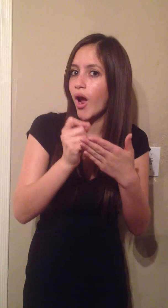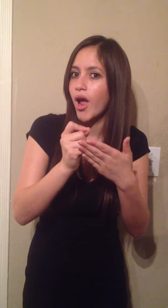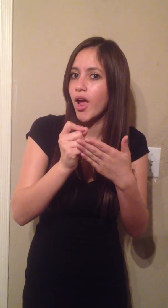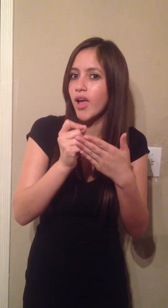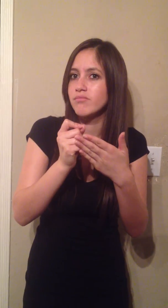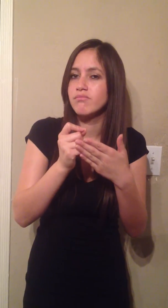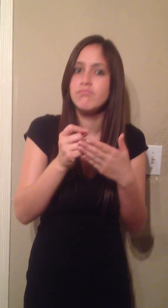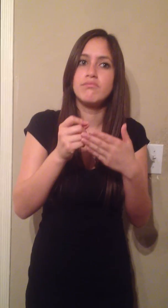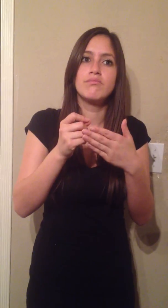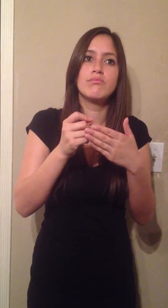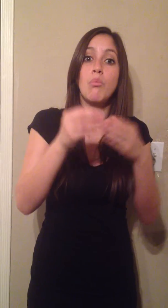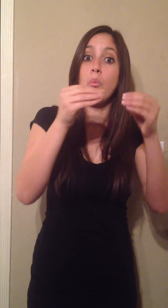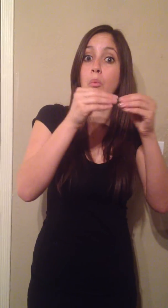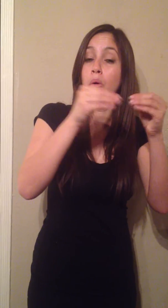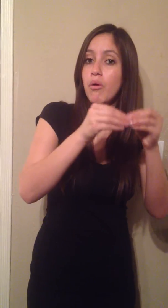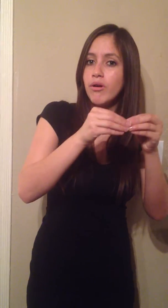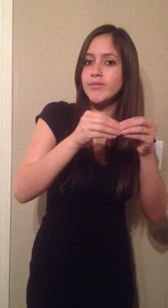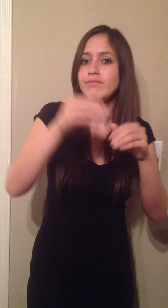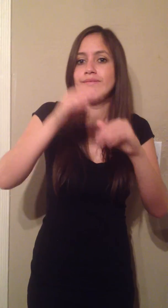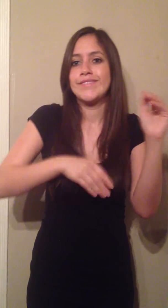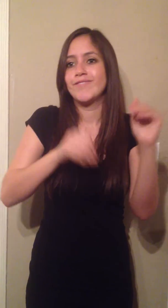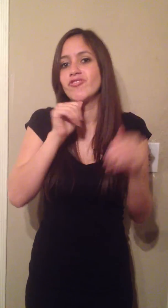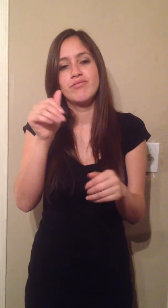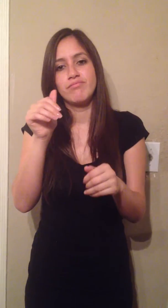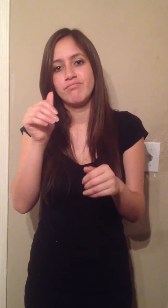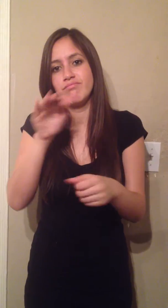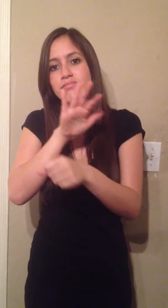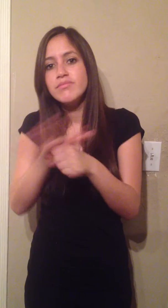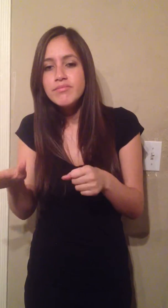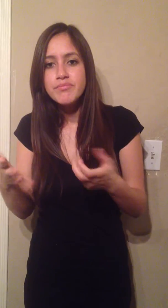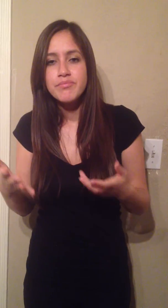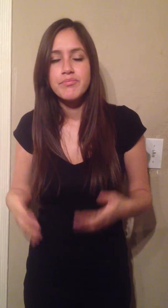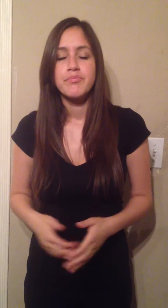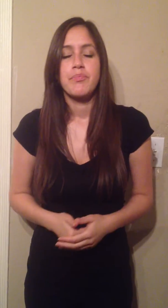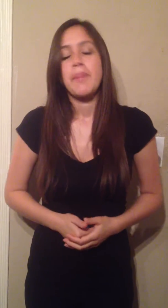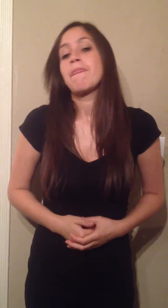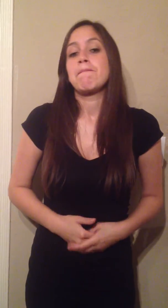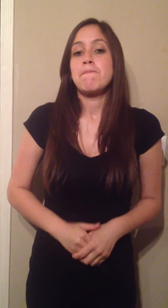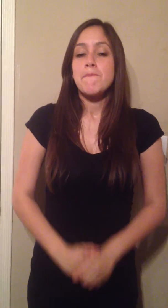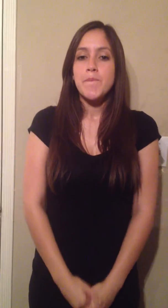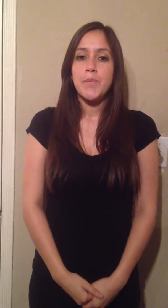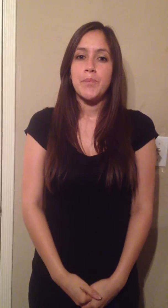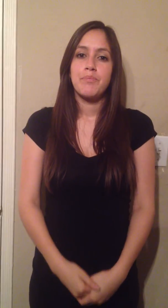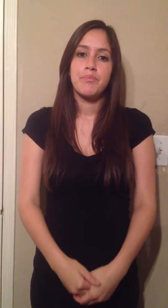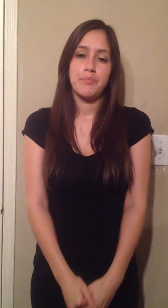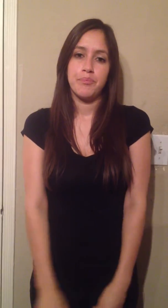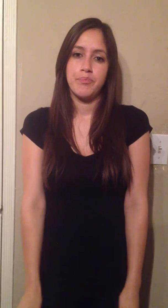notes rather than not enough. And oftentimes in my class, I see students looking at me